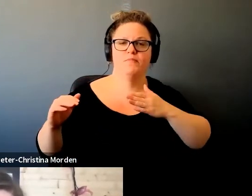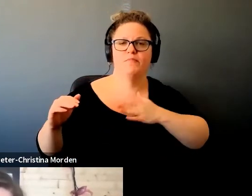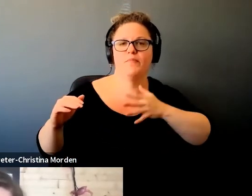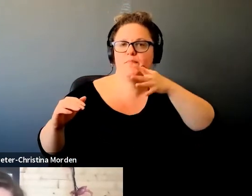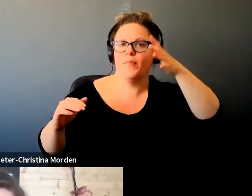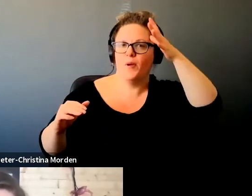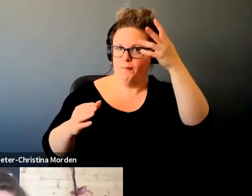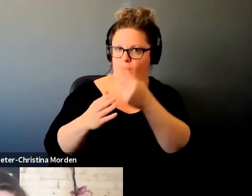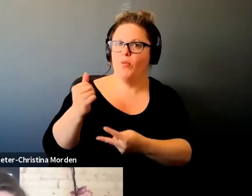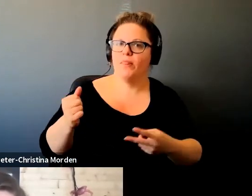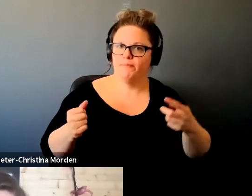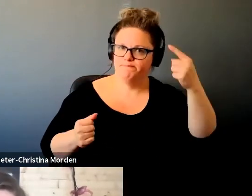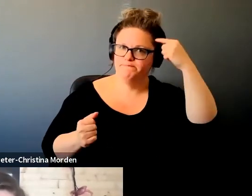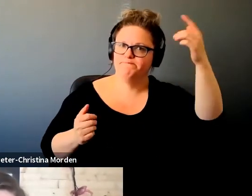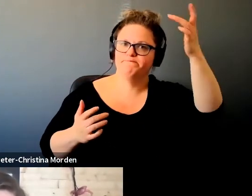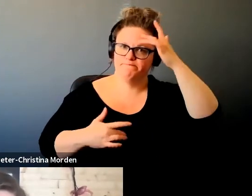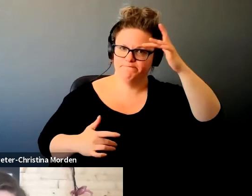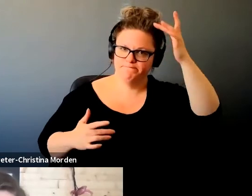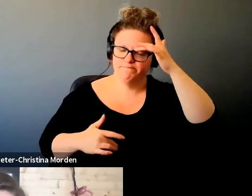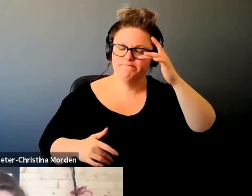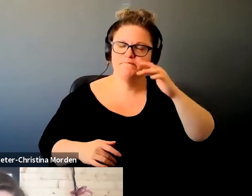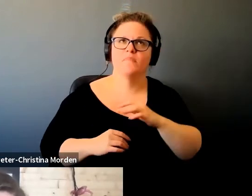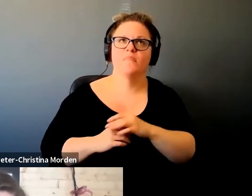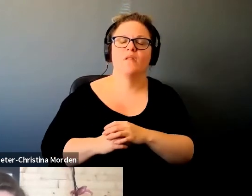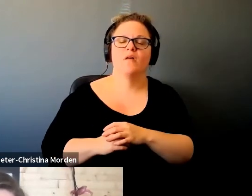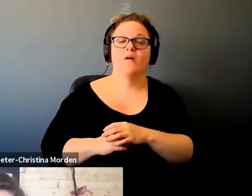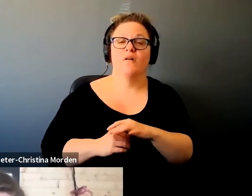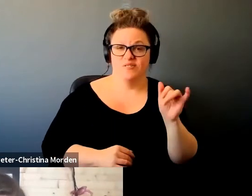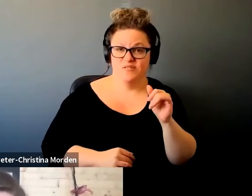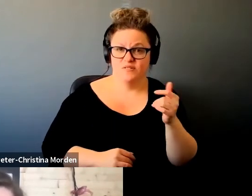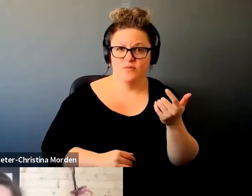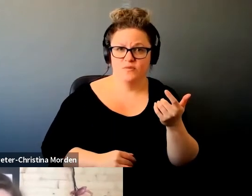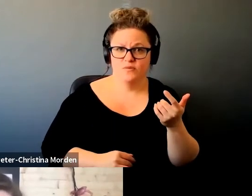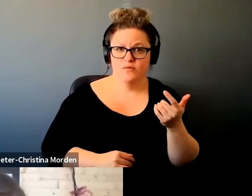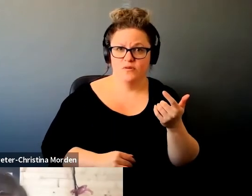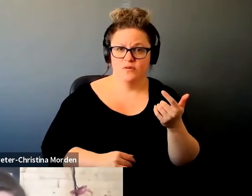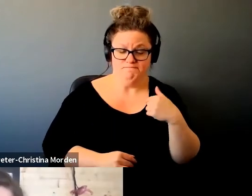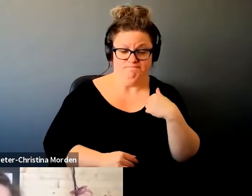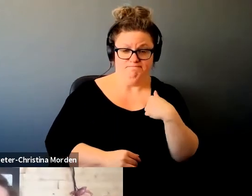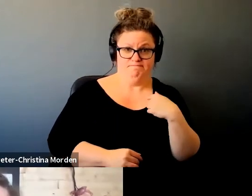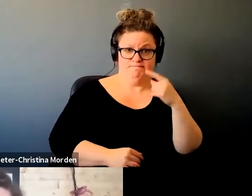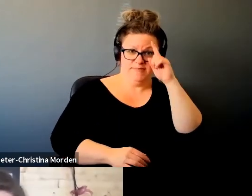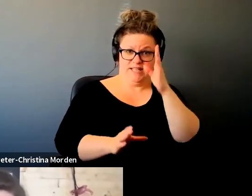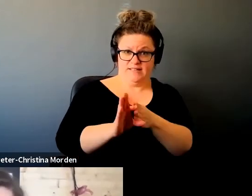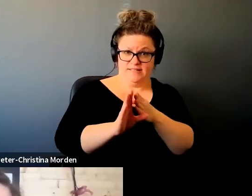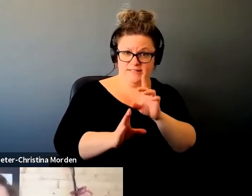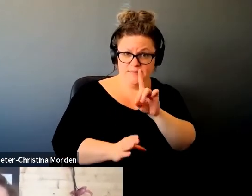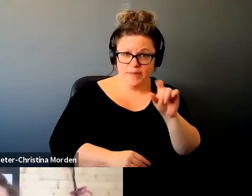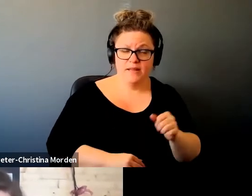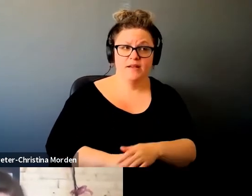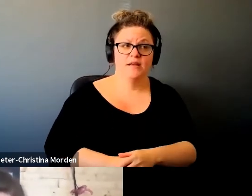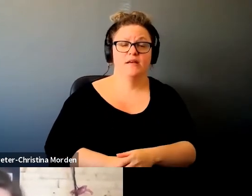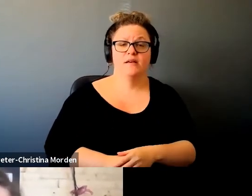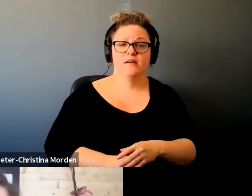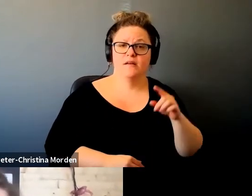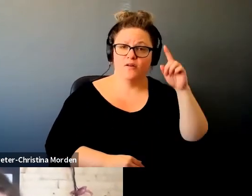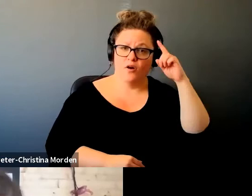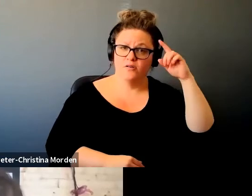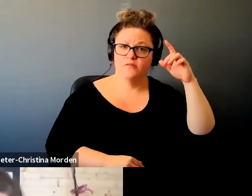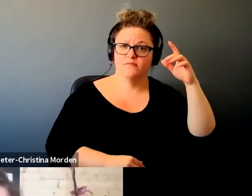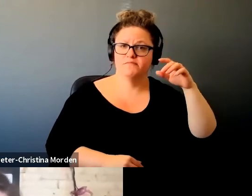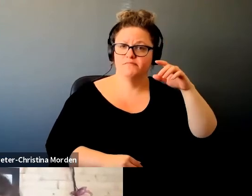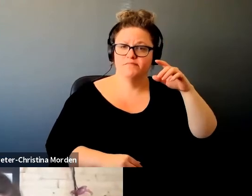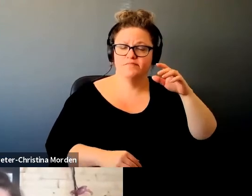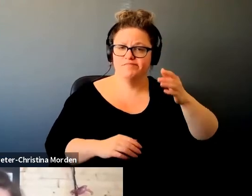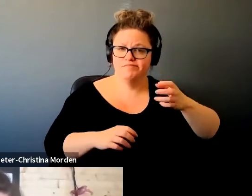And when you're a kid with mental illness or psychiatric disability and cognitive impairments, and your